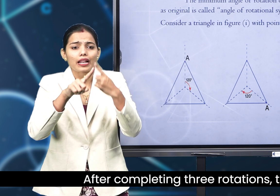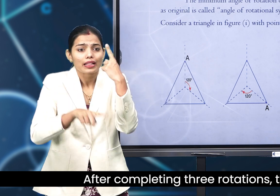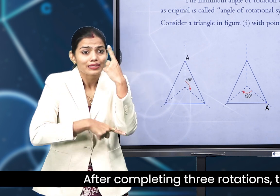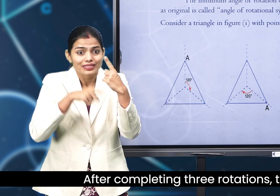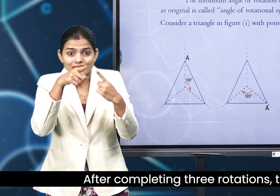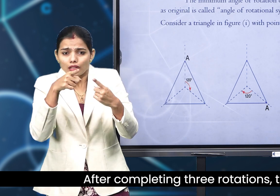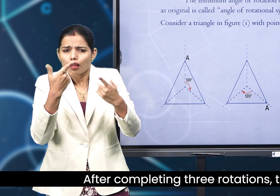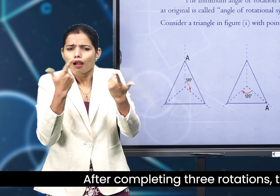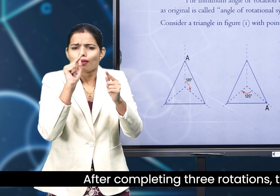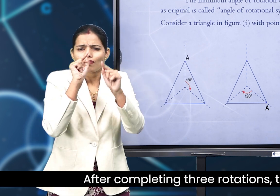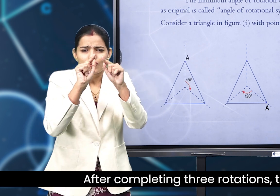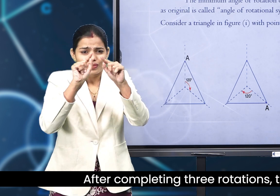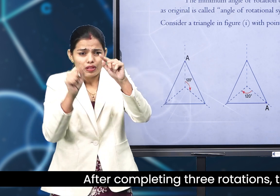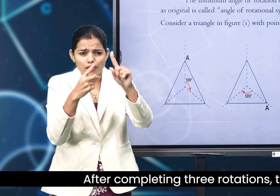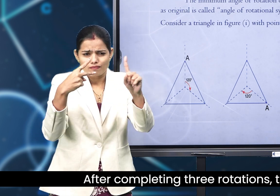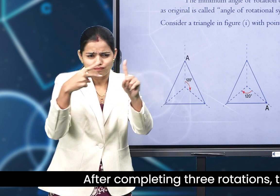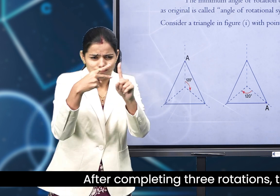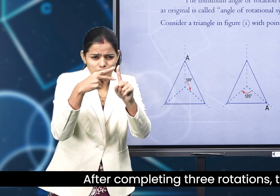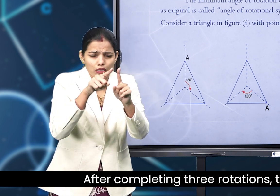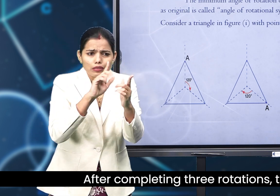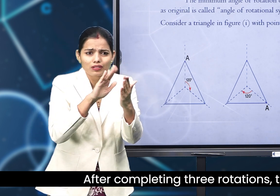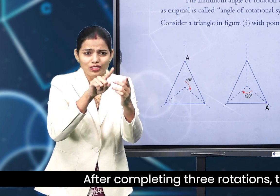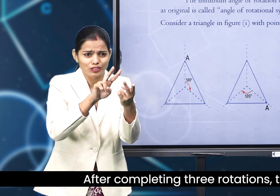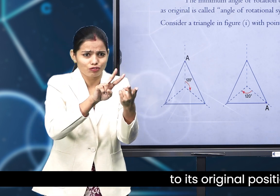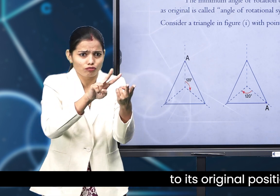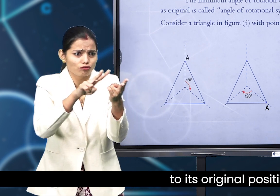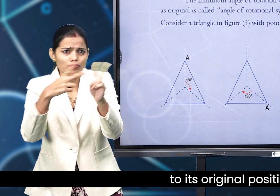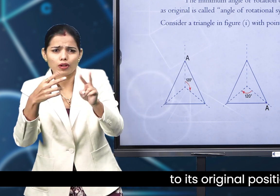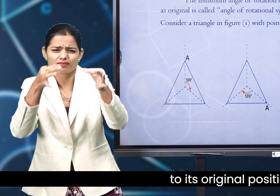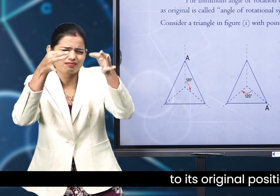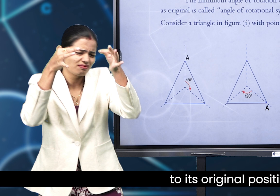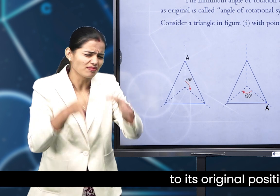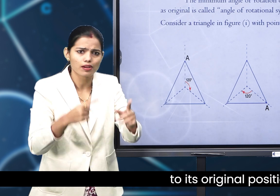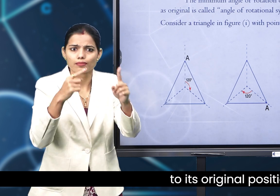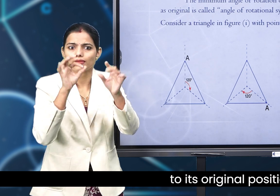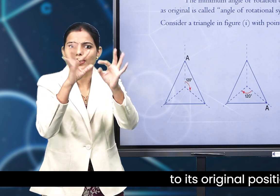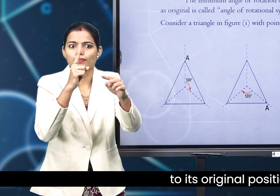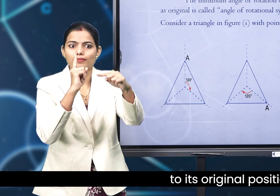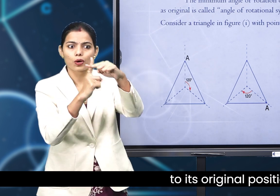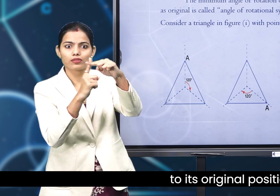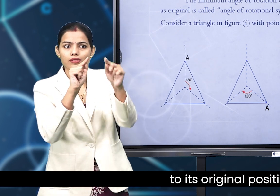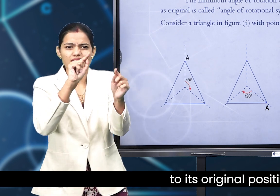After completing 3 rotations, the triangle returned to its original position.